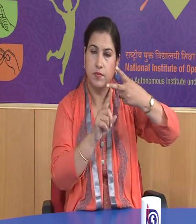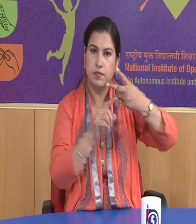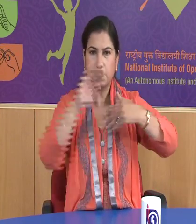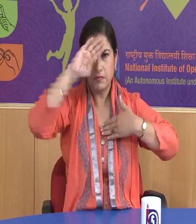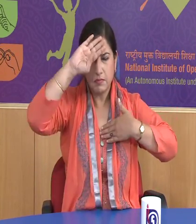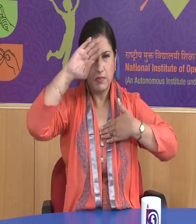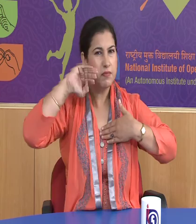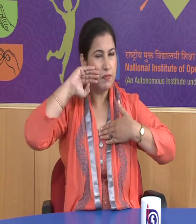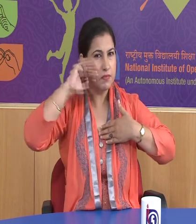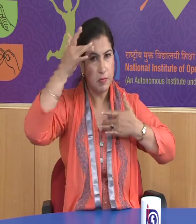diseases,